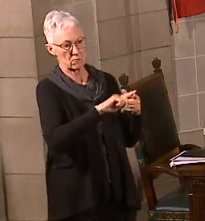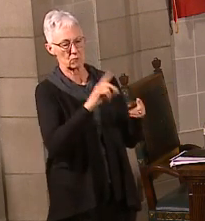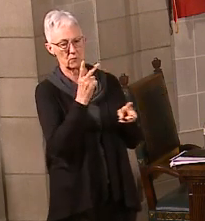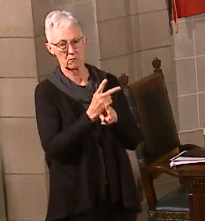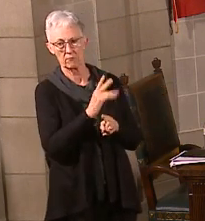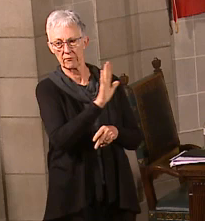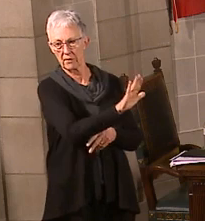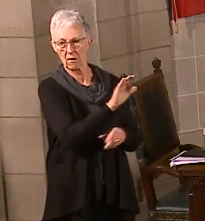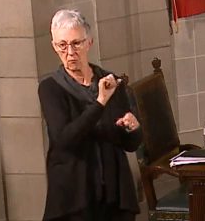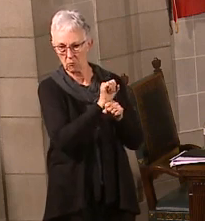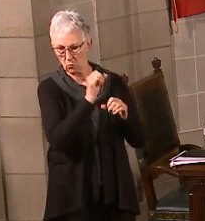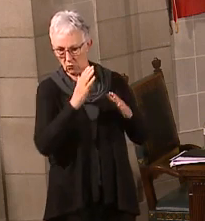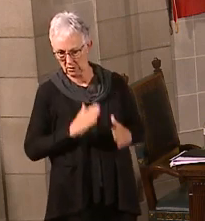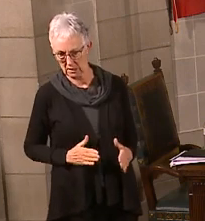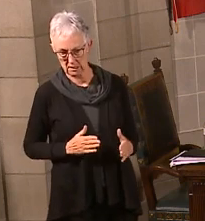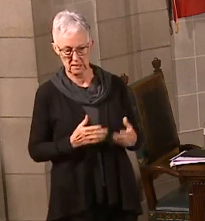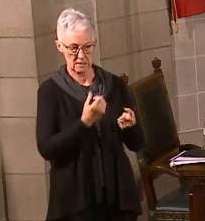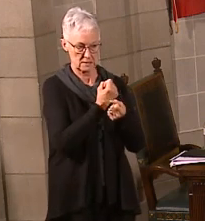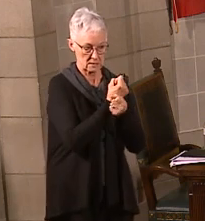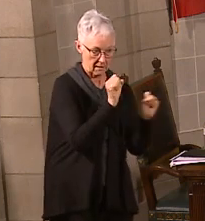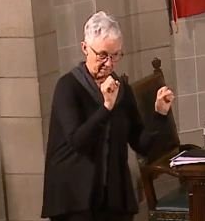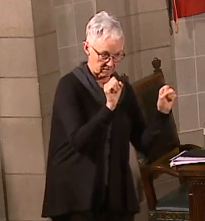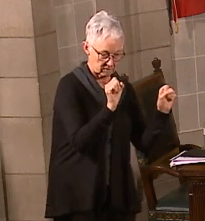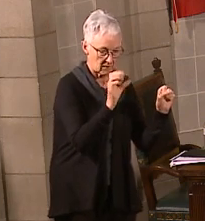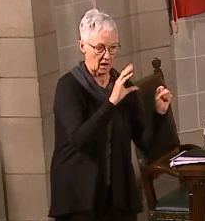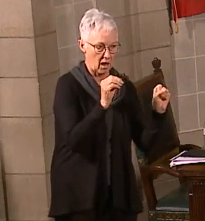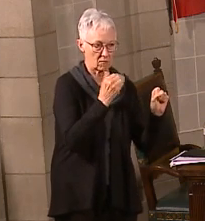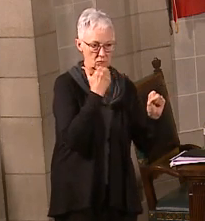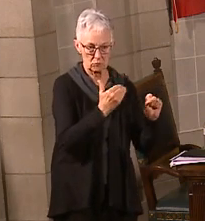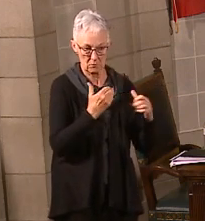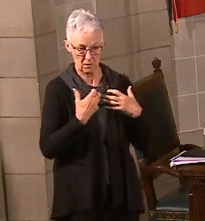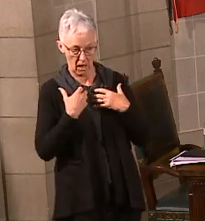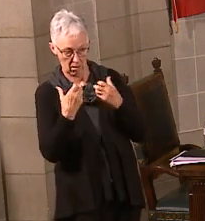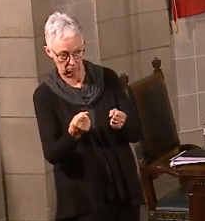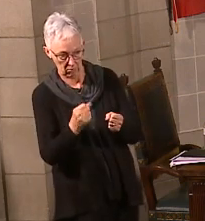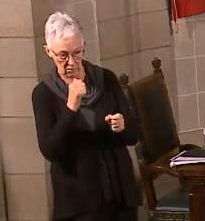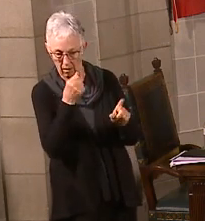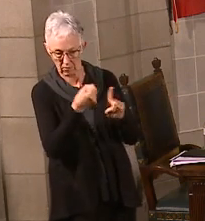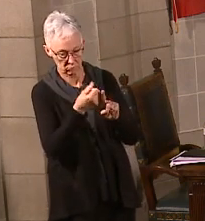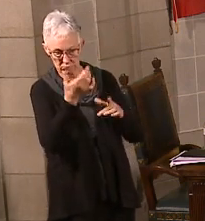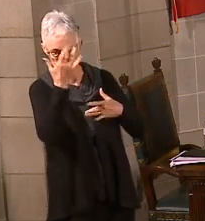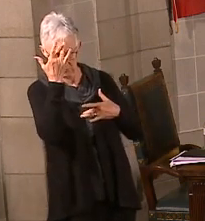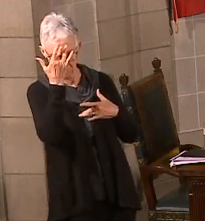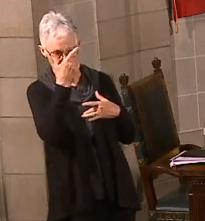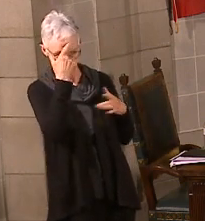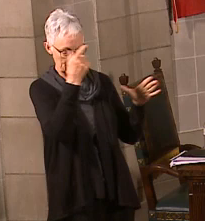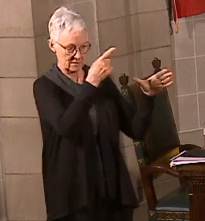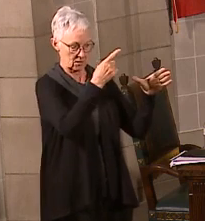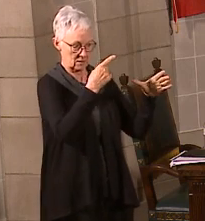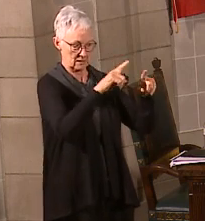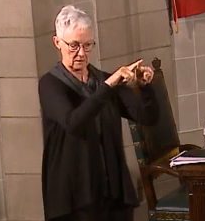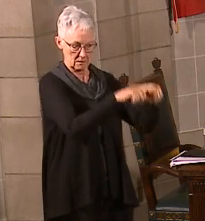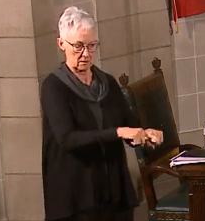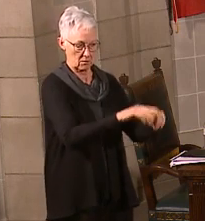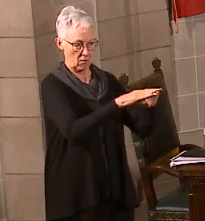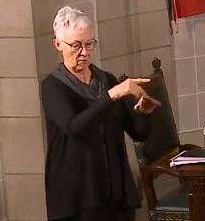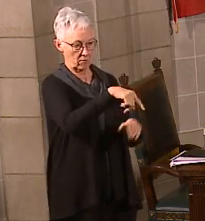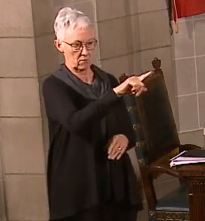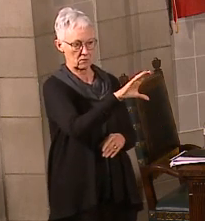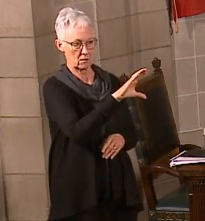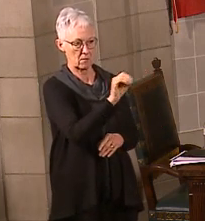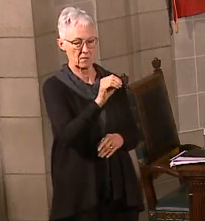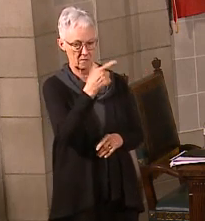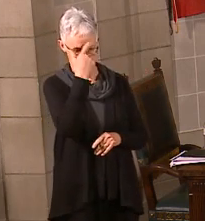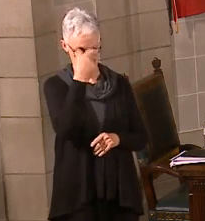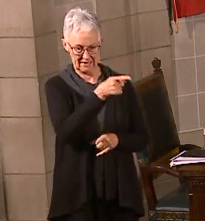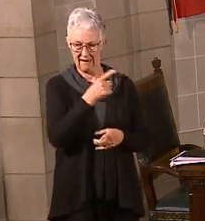healthy and safe and continue to be operating, because that's an important part of how we feed our state, our nation, and so forth. So this is really